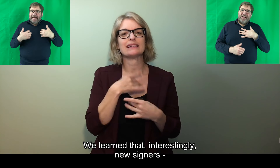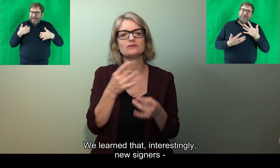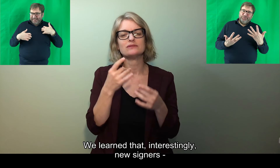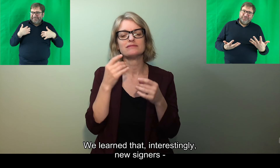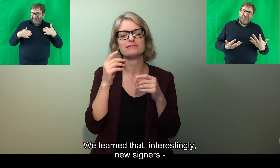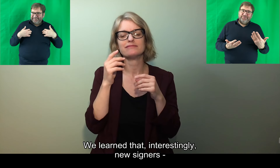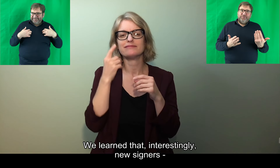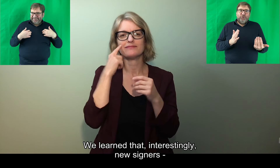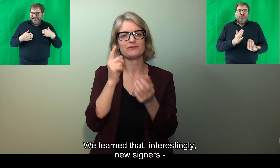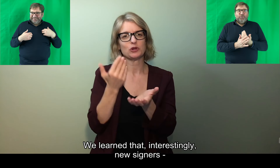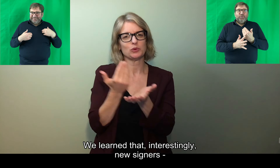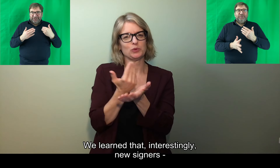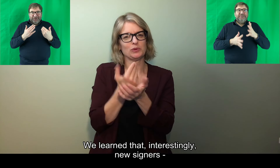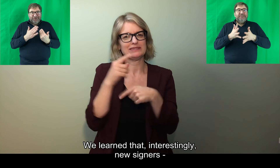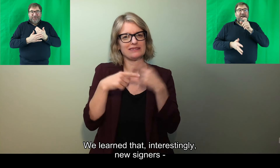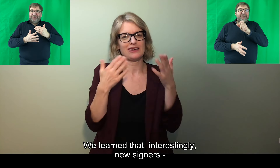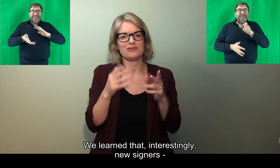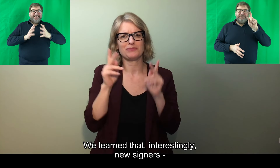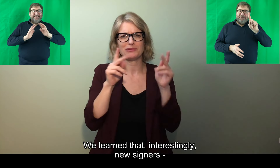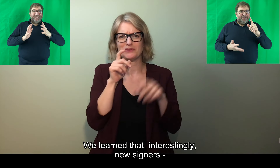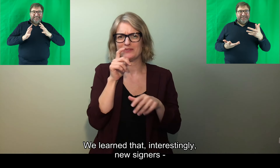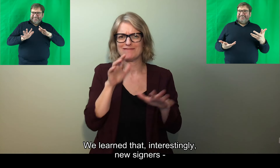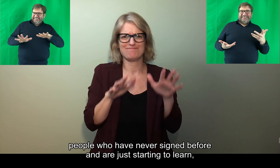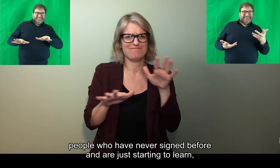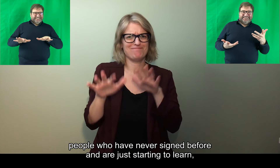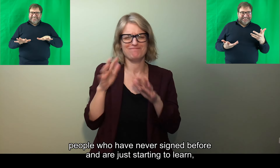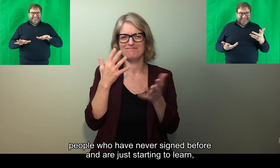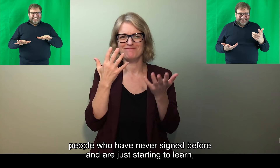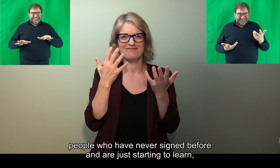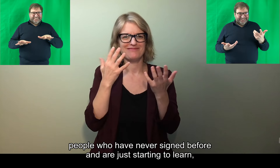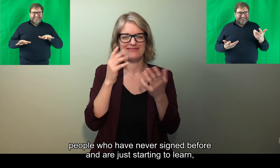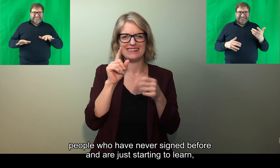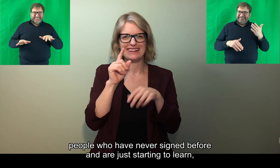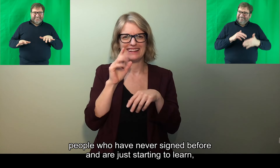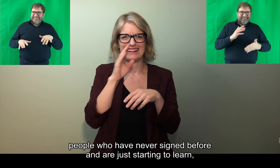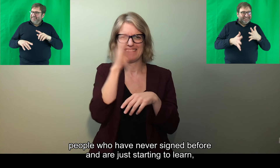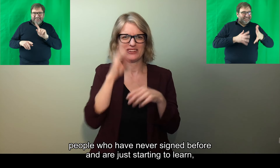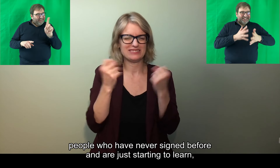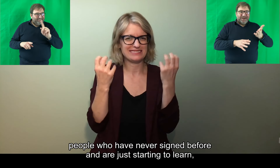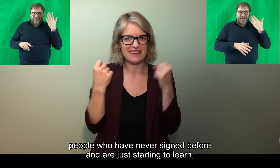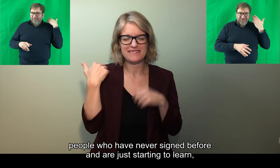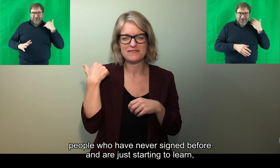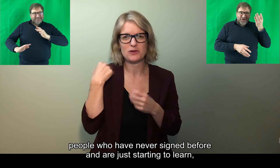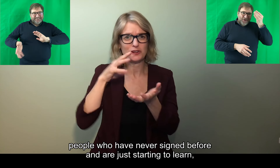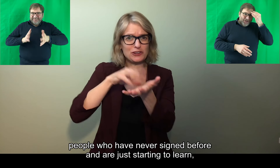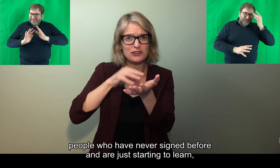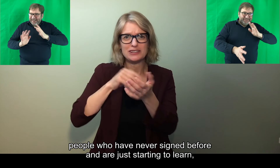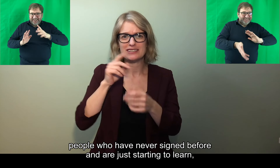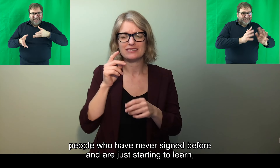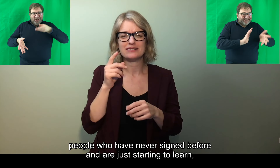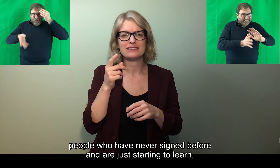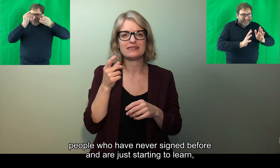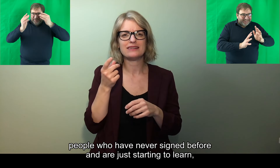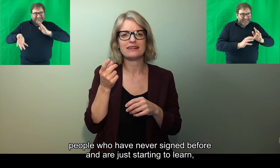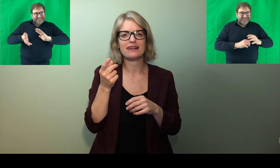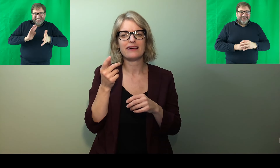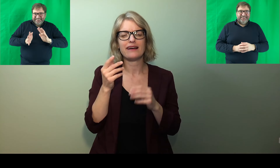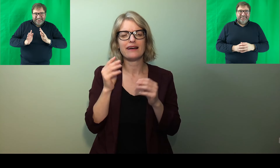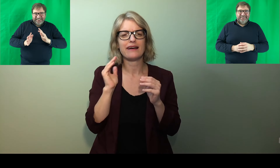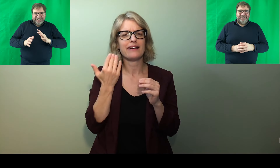We learned that, interestingly, new signers, people who have never signed before and are just starting to